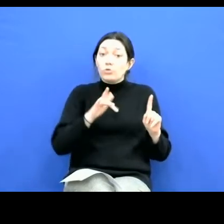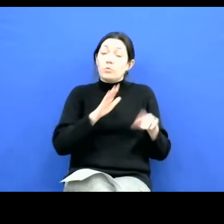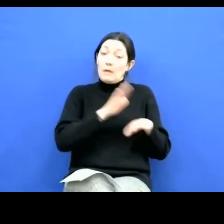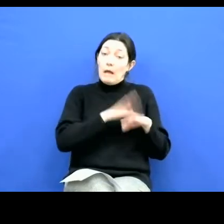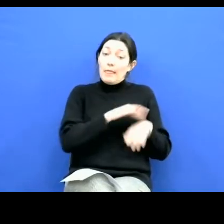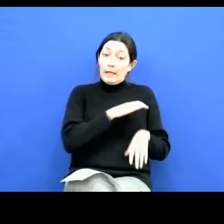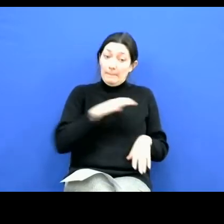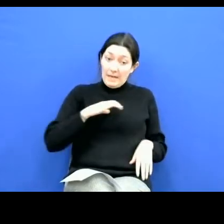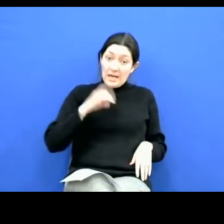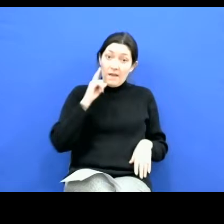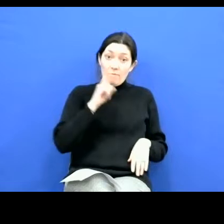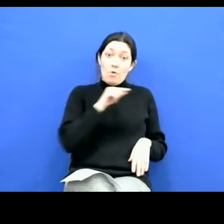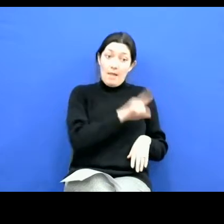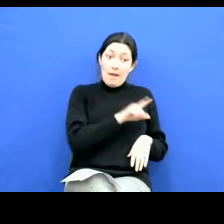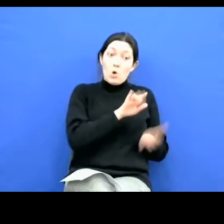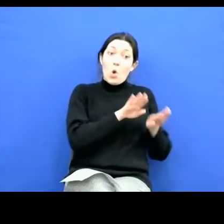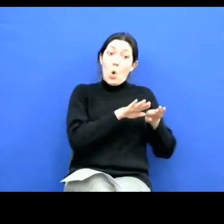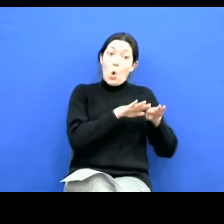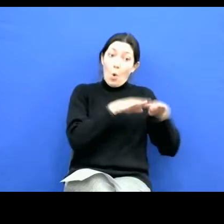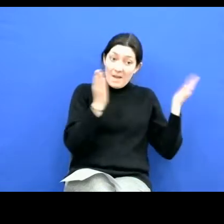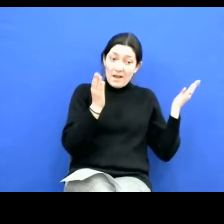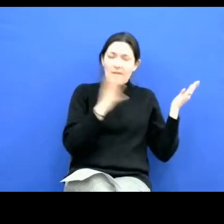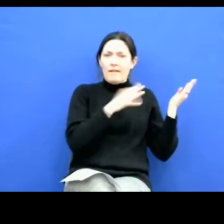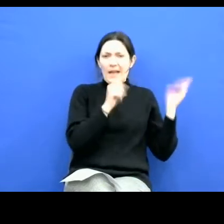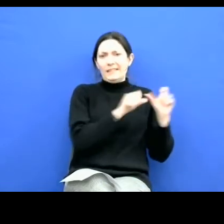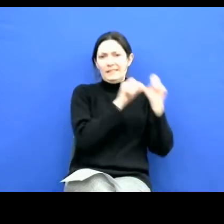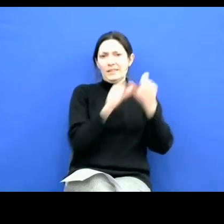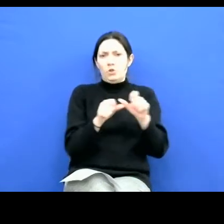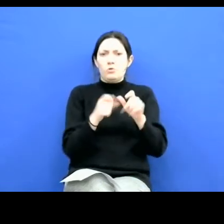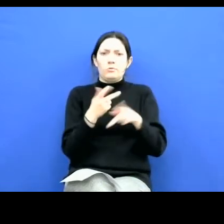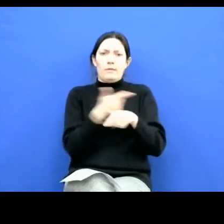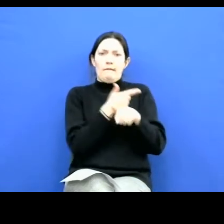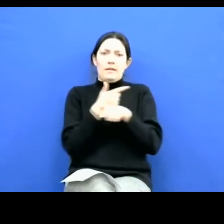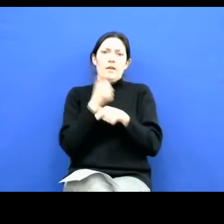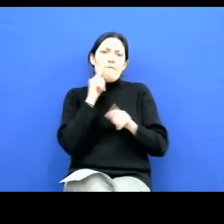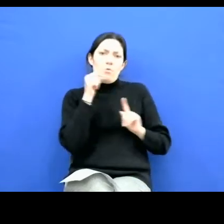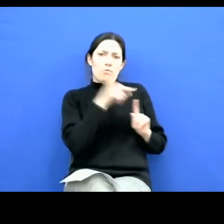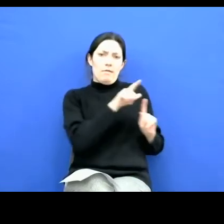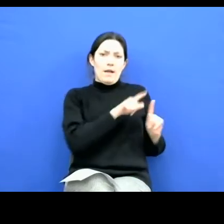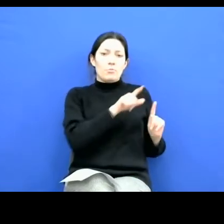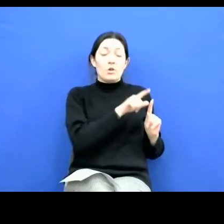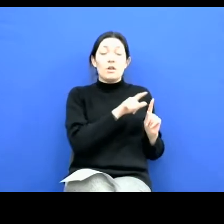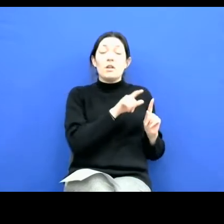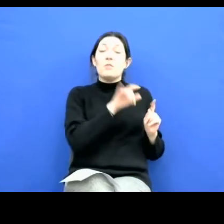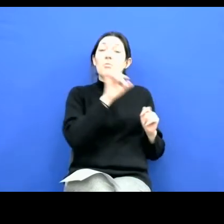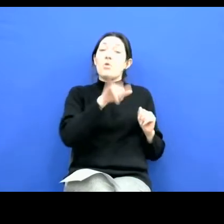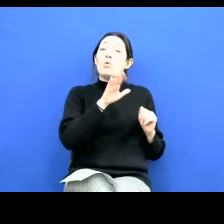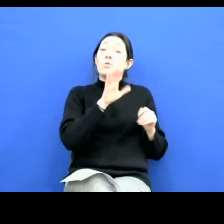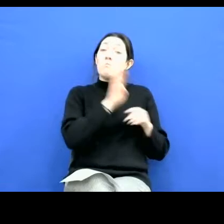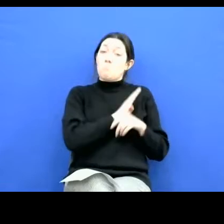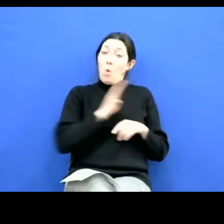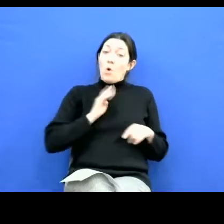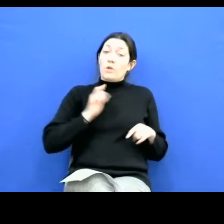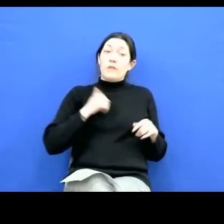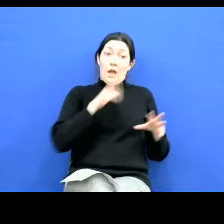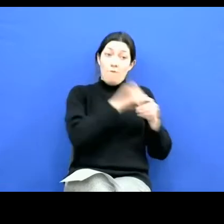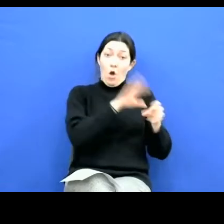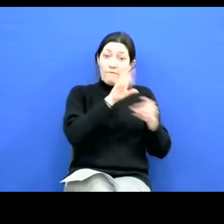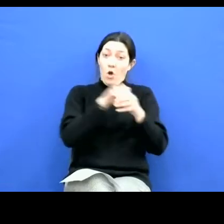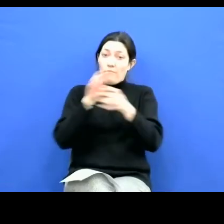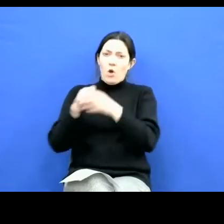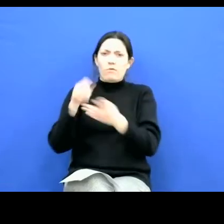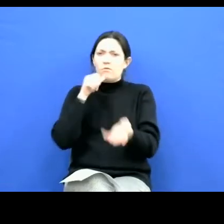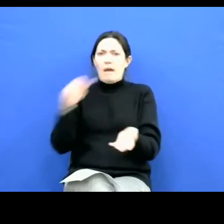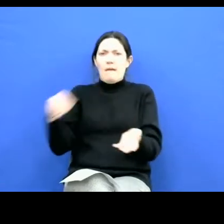then to continue to represent the library. And just the boards that I represented were non-paying boards, the library